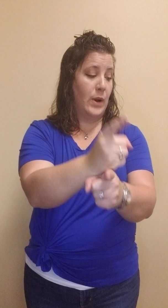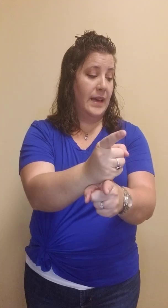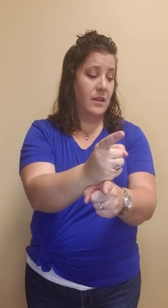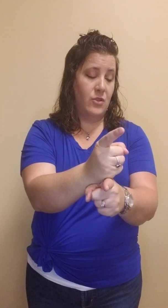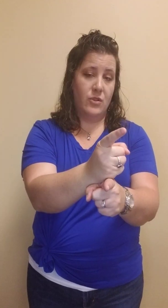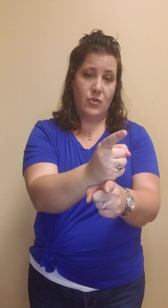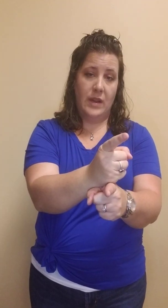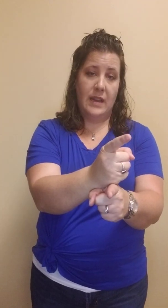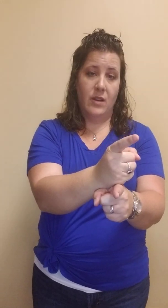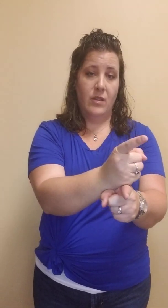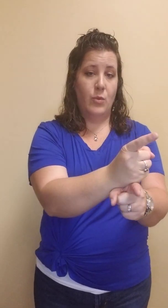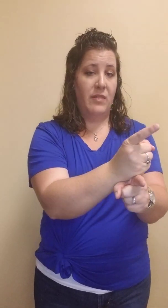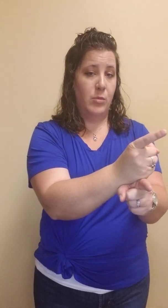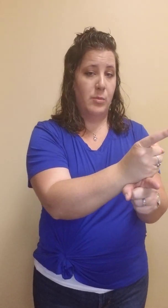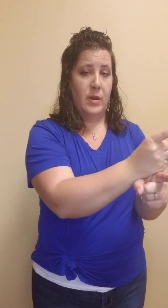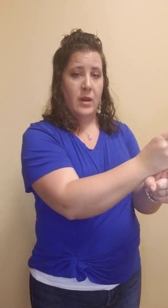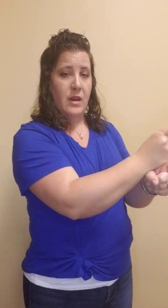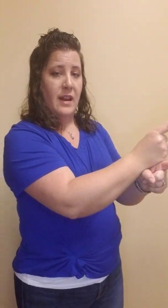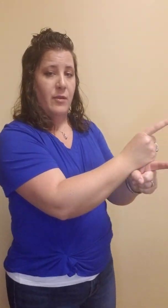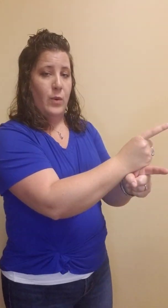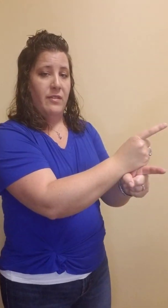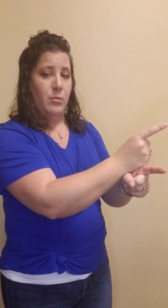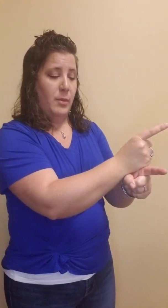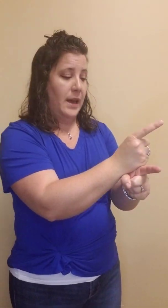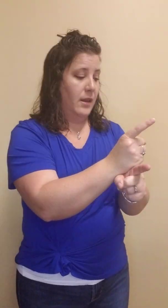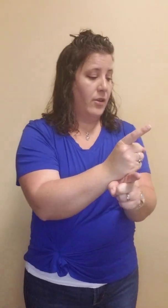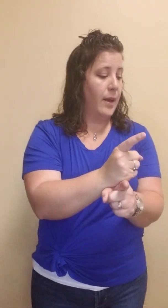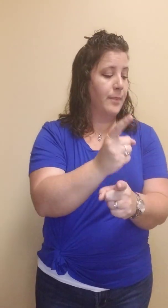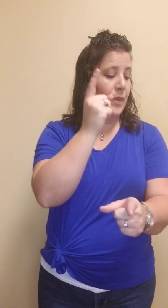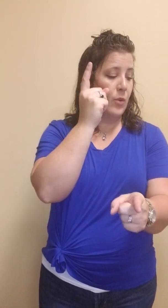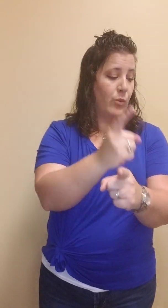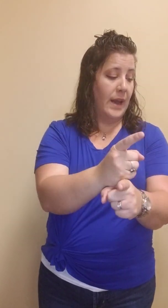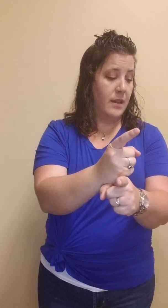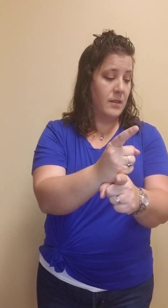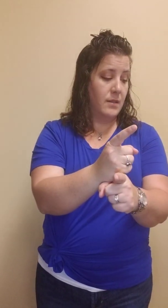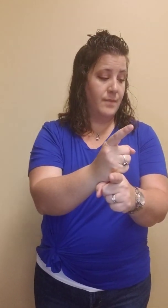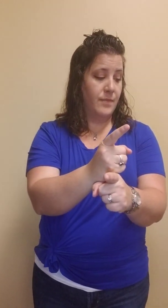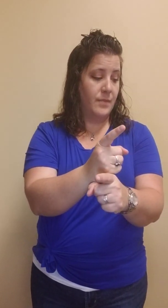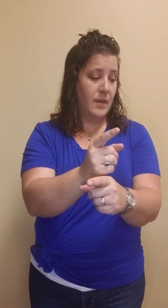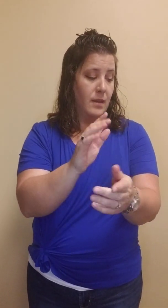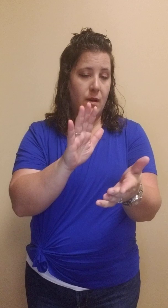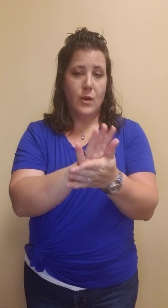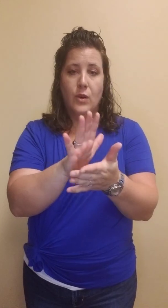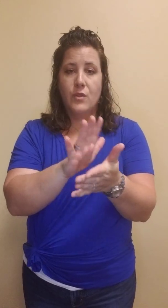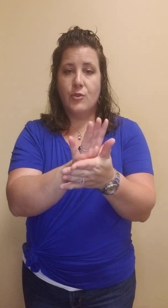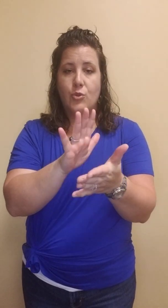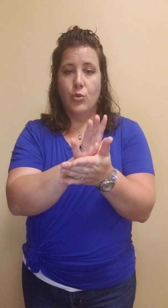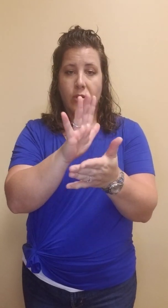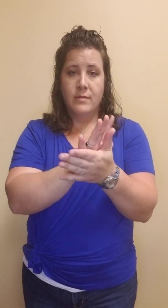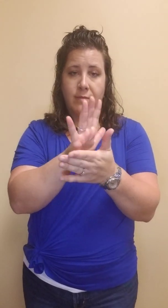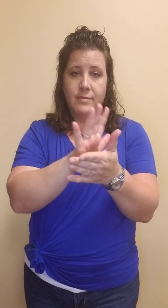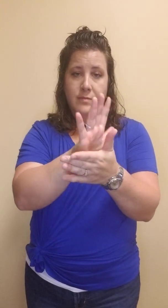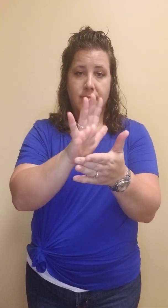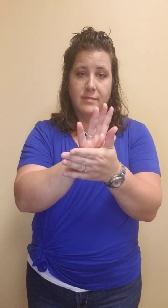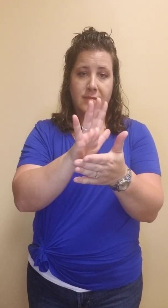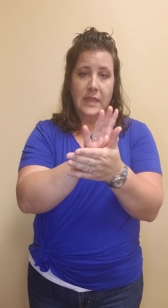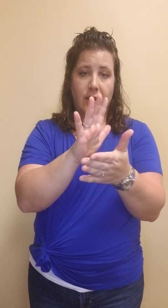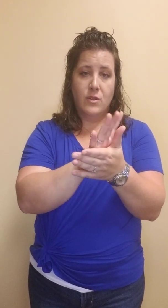is just straight down away from your, kind of away from your body. Okay. Right. School,